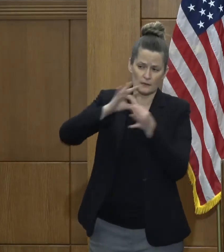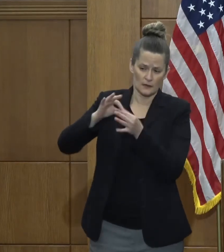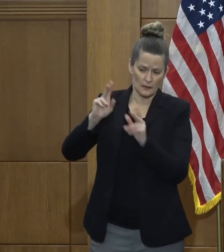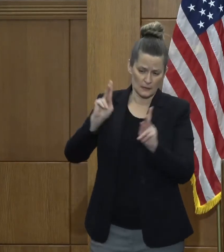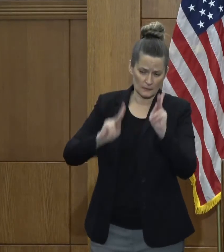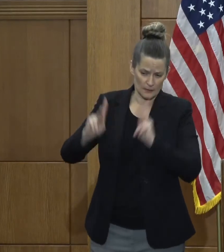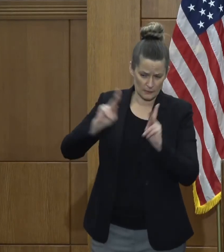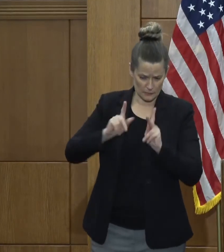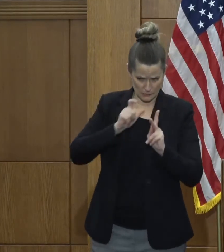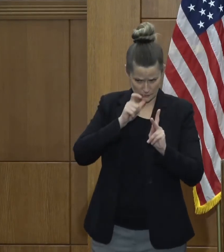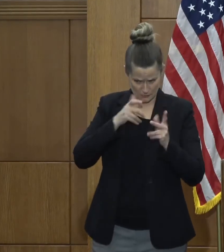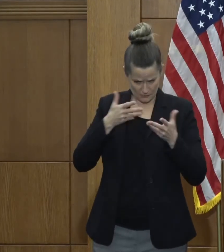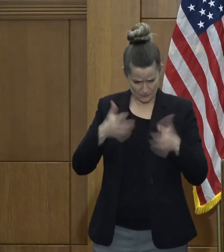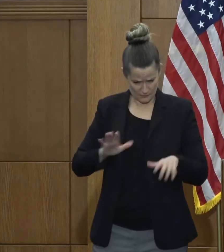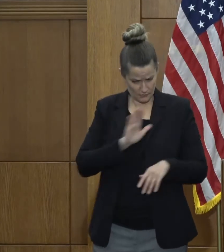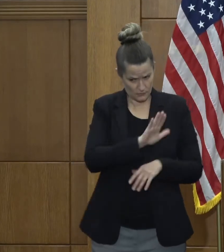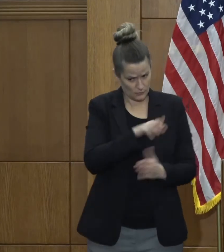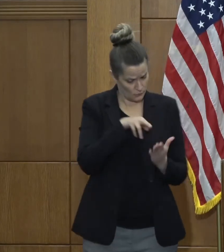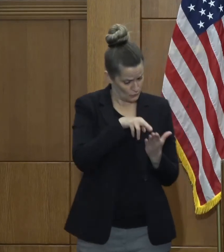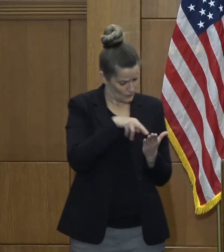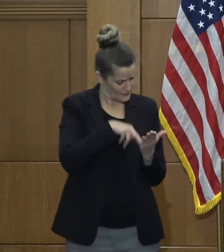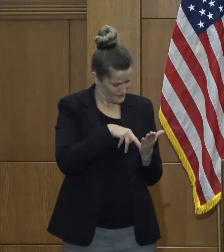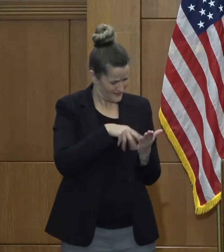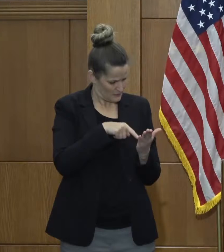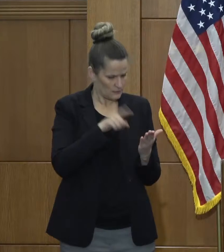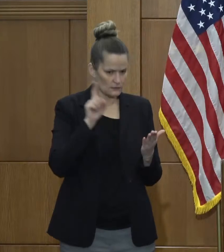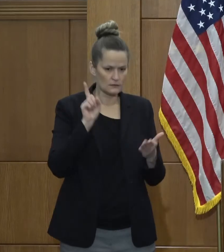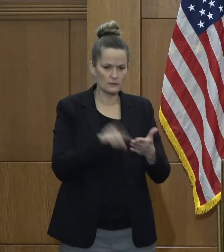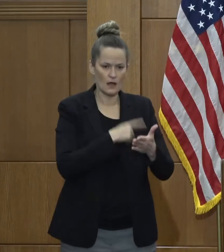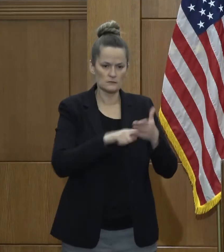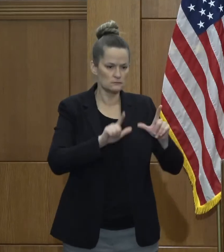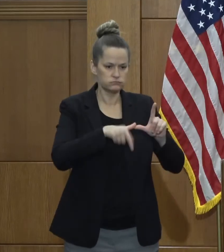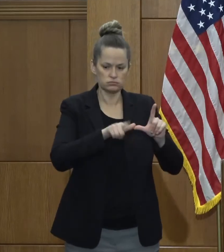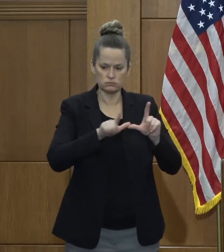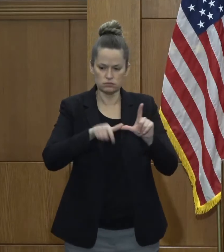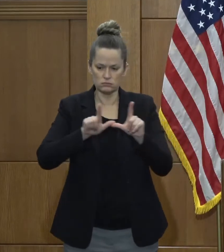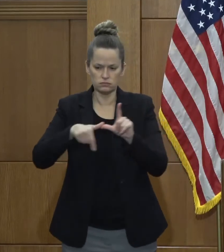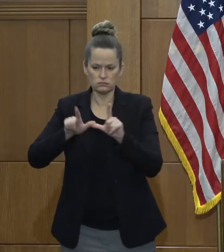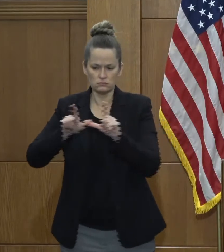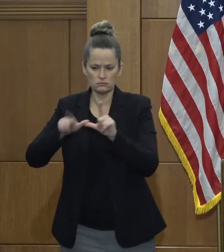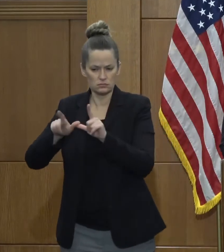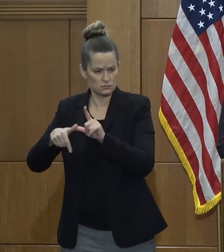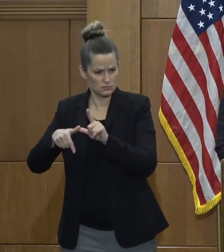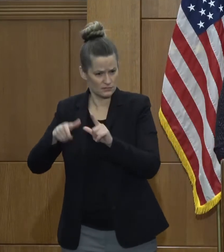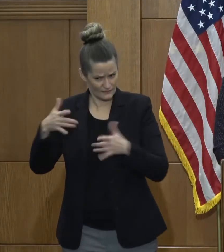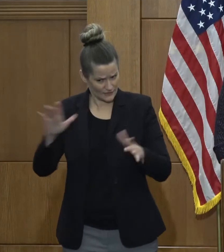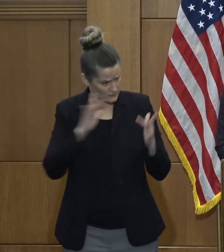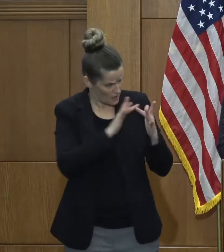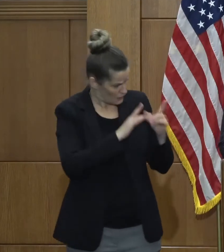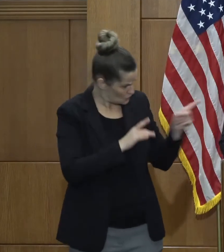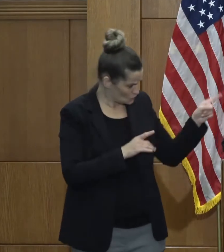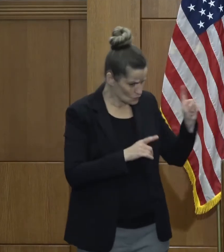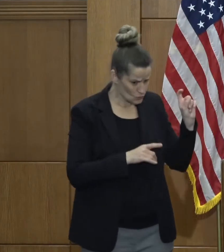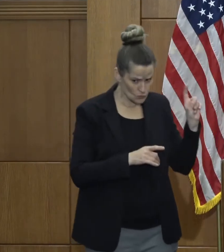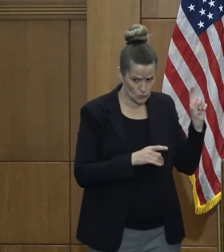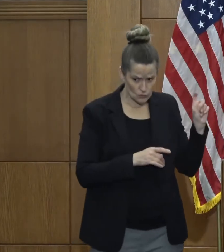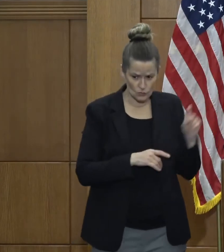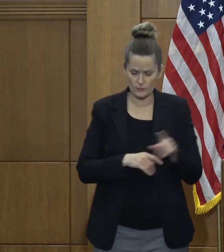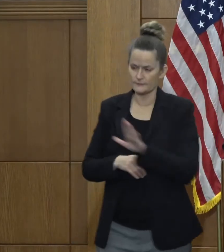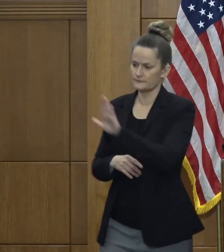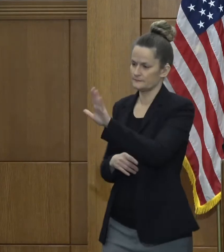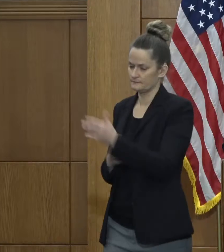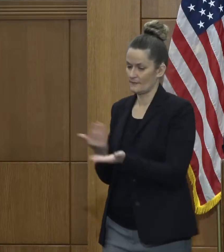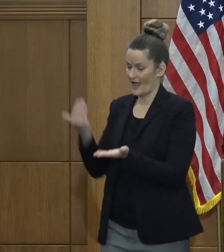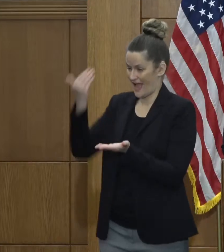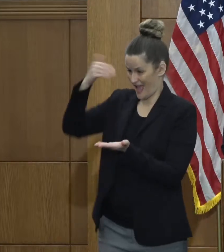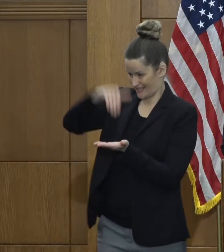their registration canceled, if people are reaching out to you. So again, Every eligible